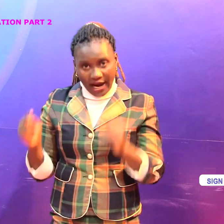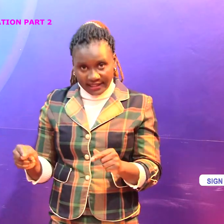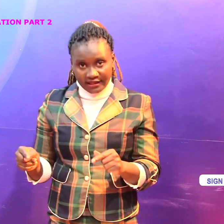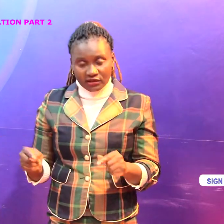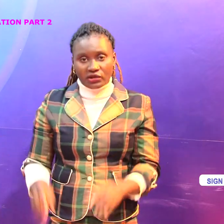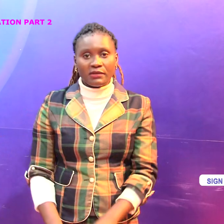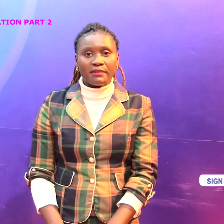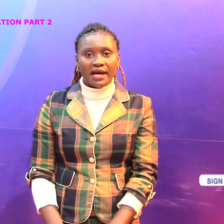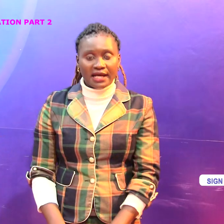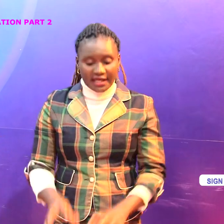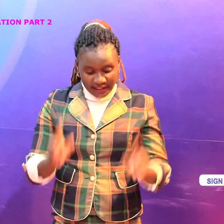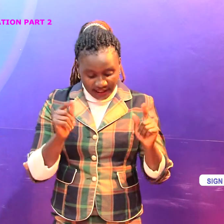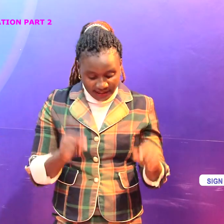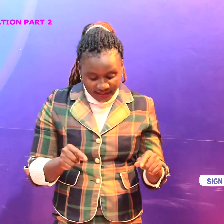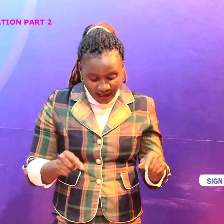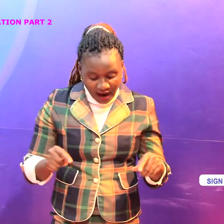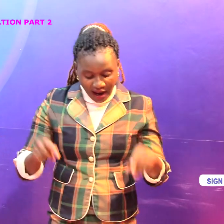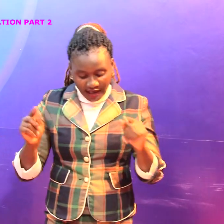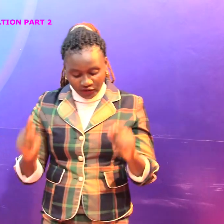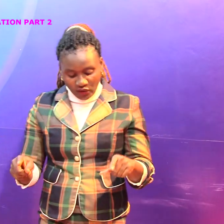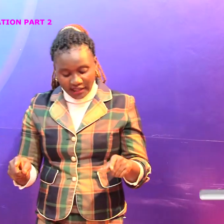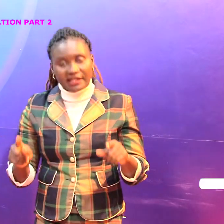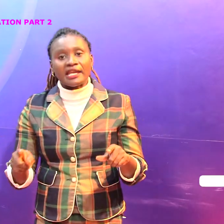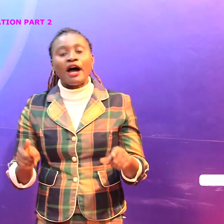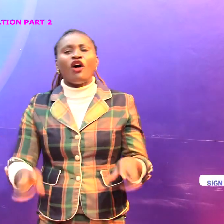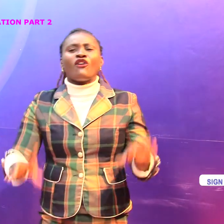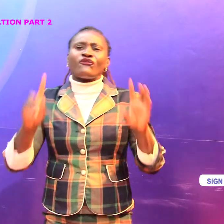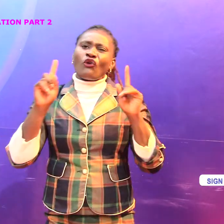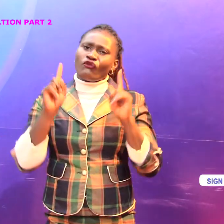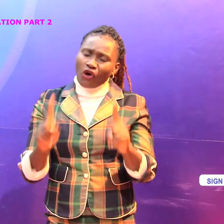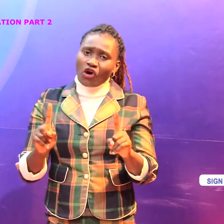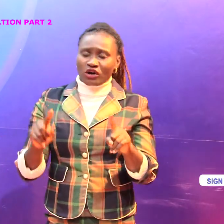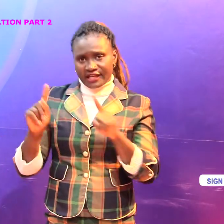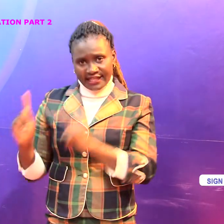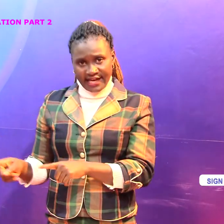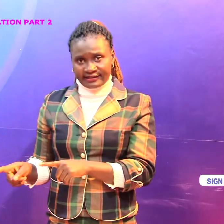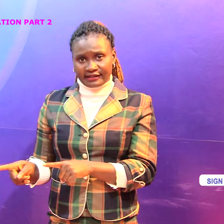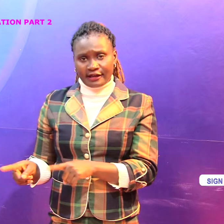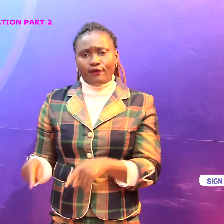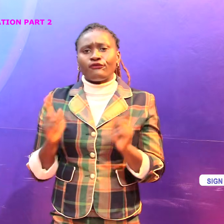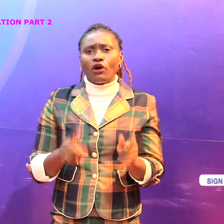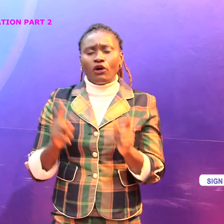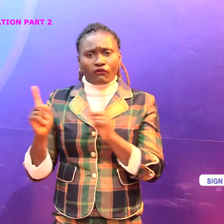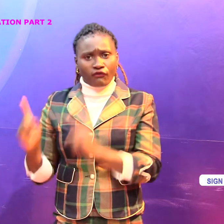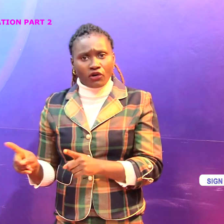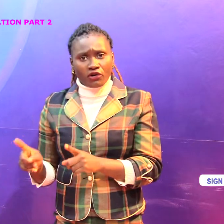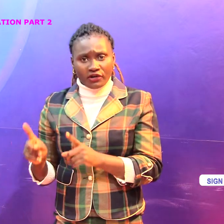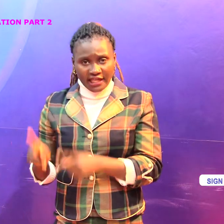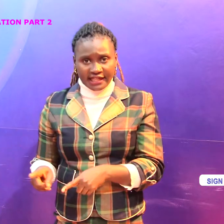worked. So remember, the teacher has worked here for 4 years. for